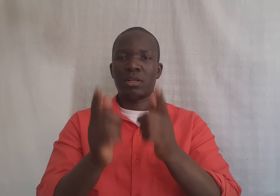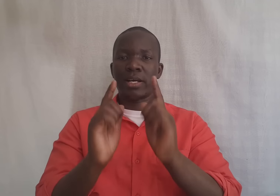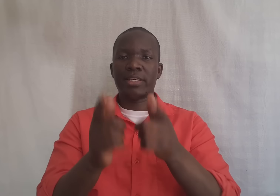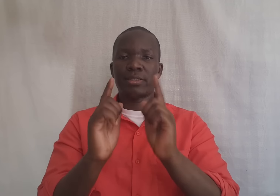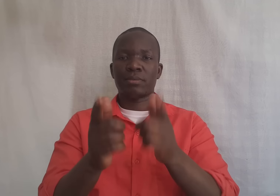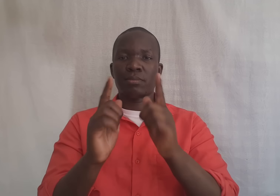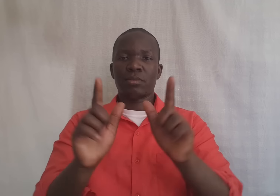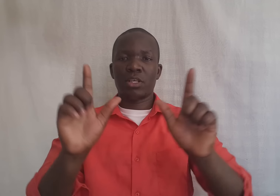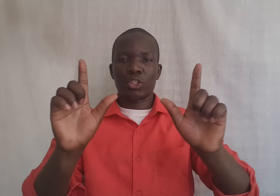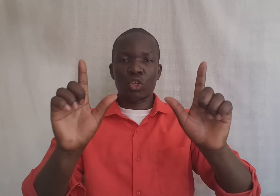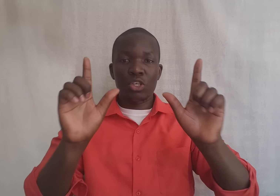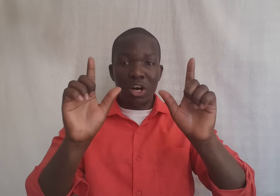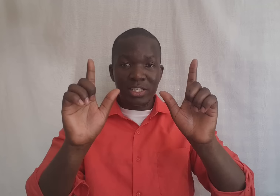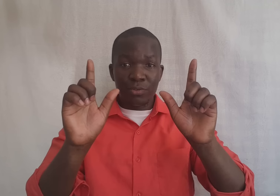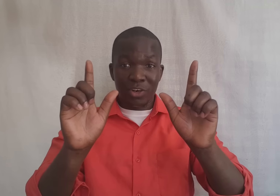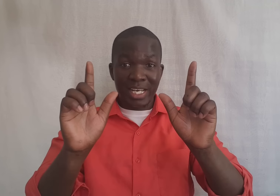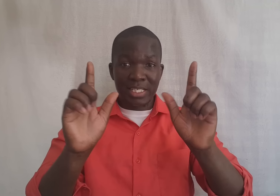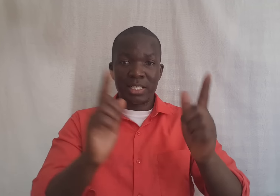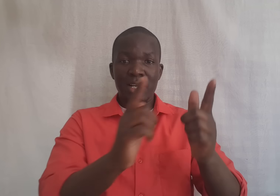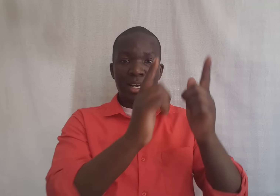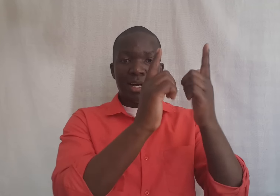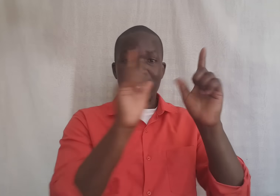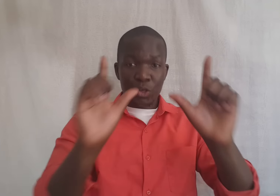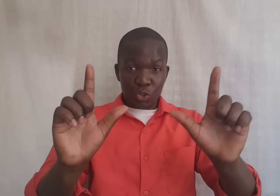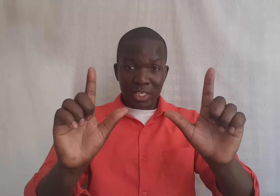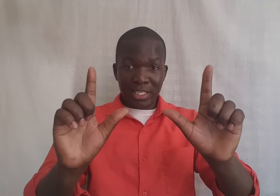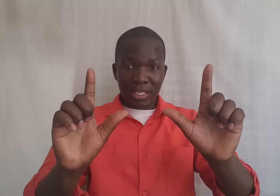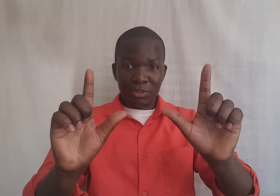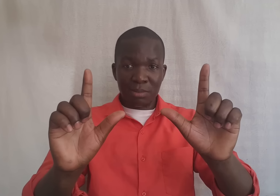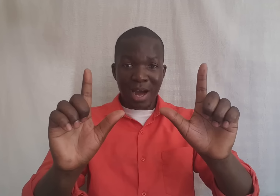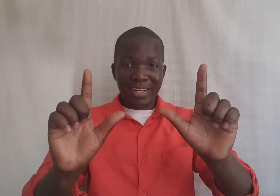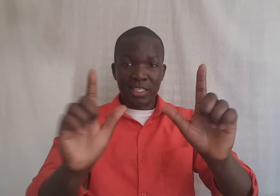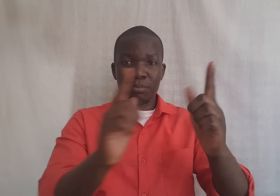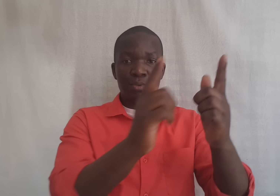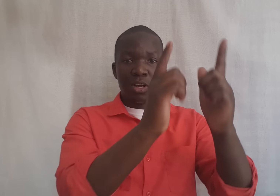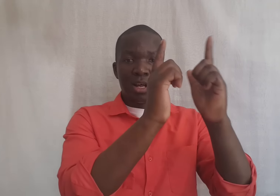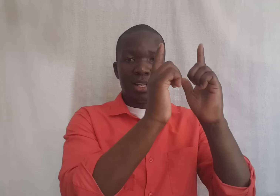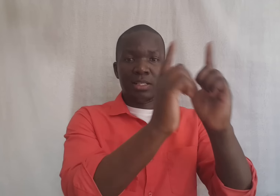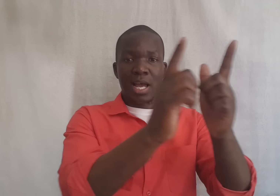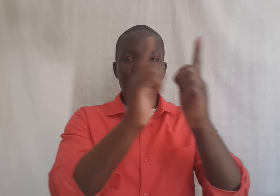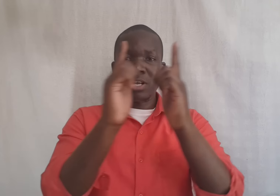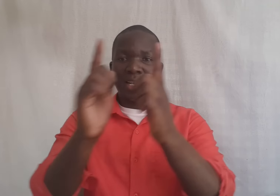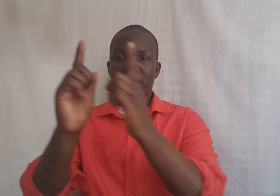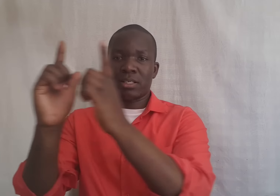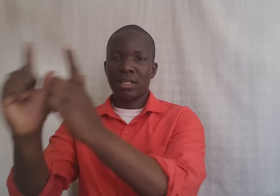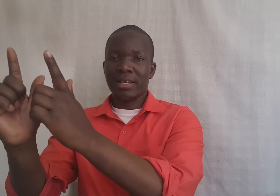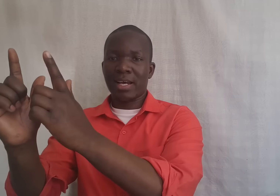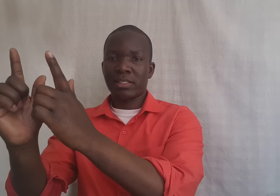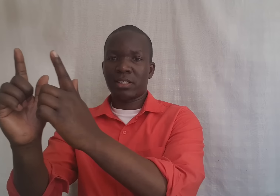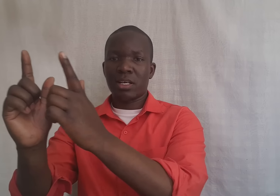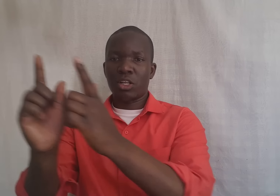like this. So don't forget. Using the same hand shape. Library, like that.